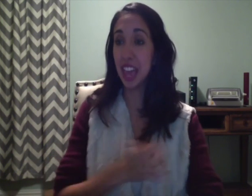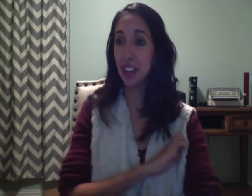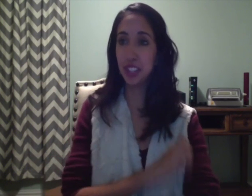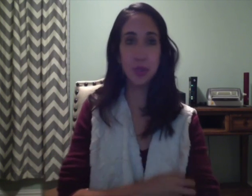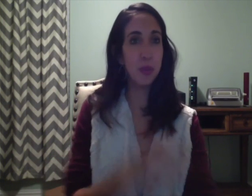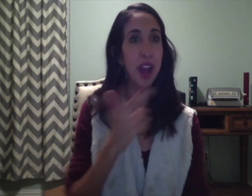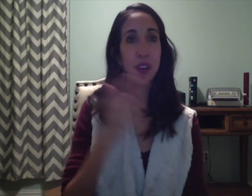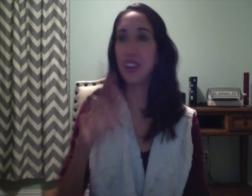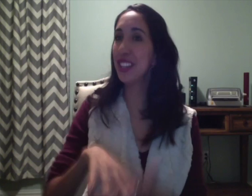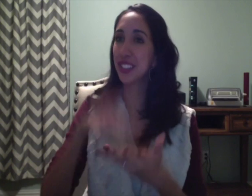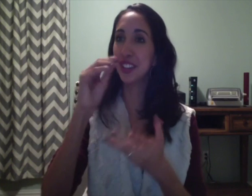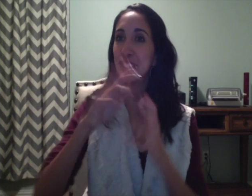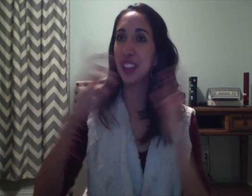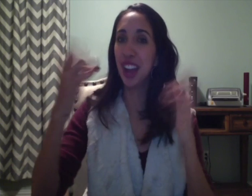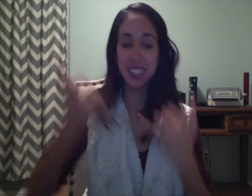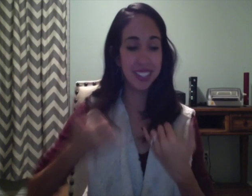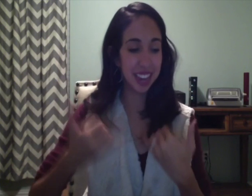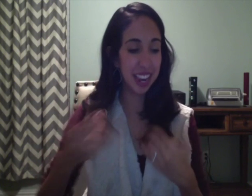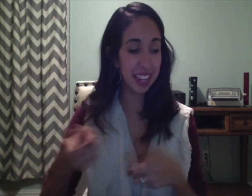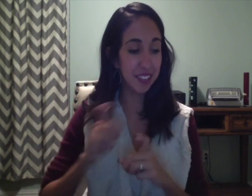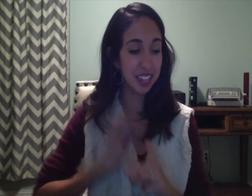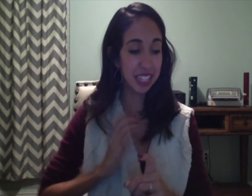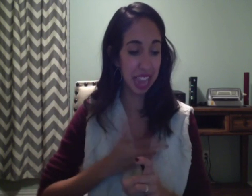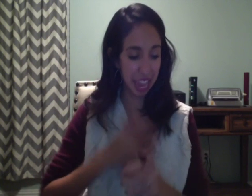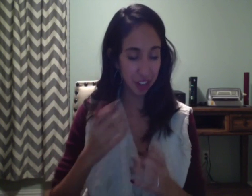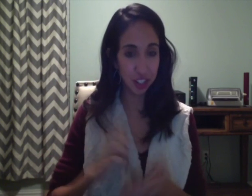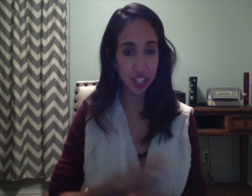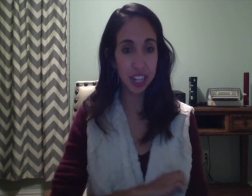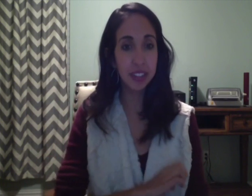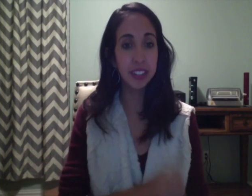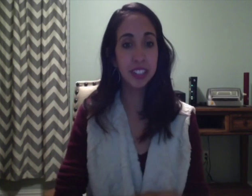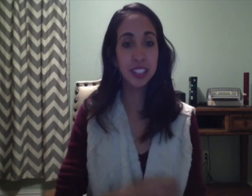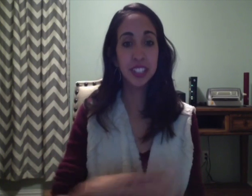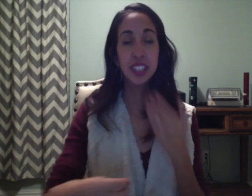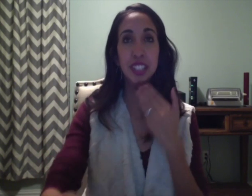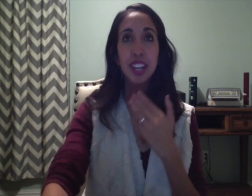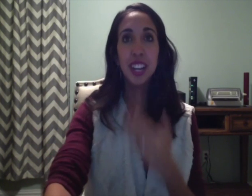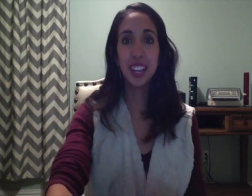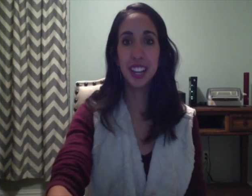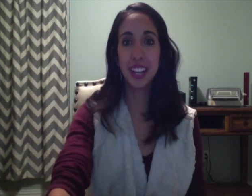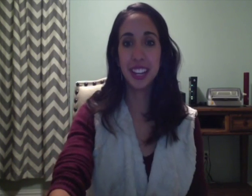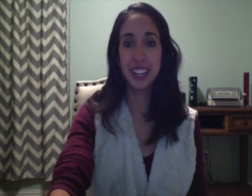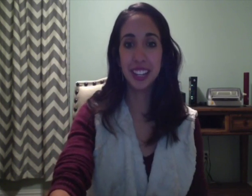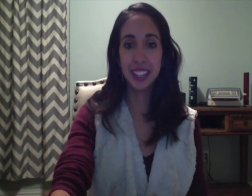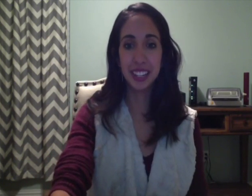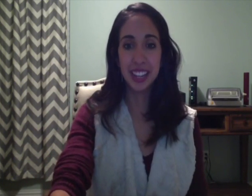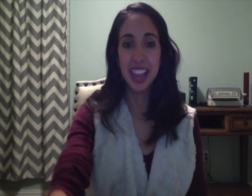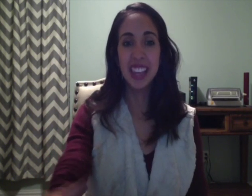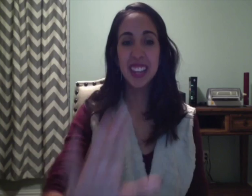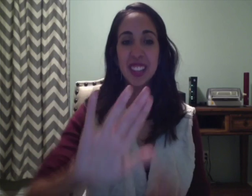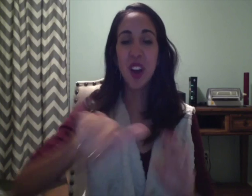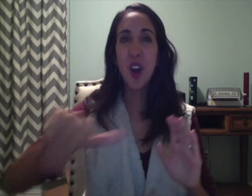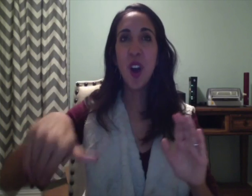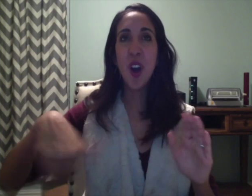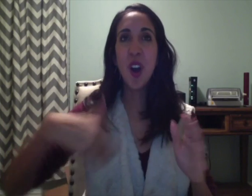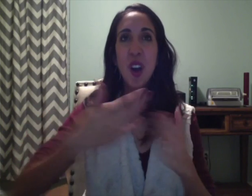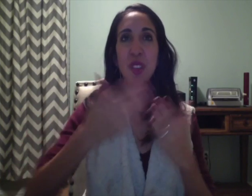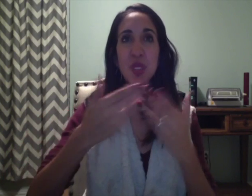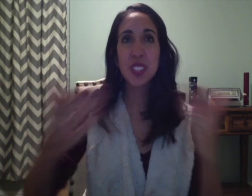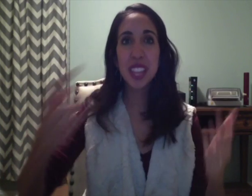energy. Wow, you guys learned a lot today. Gives us energy. Good. Does all those things